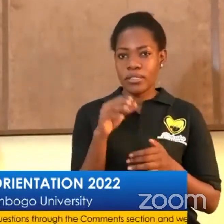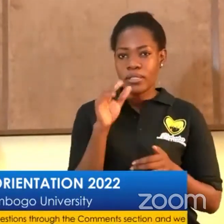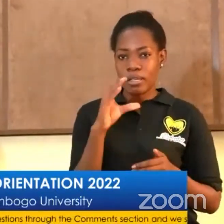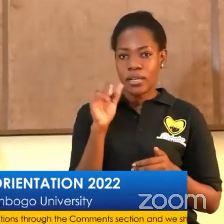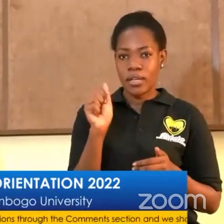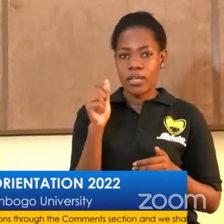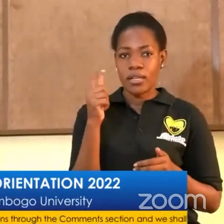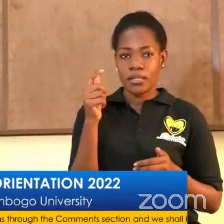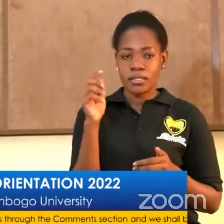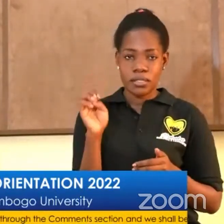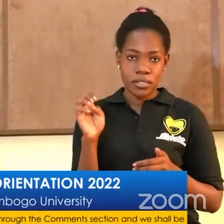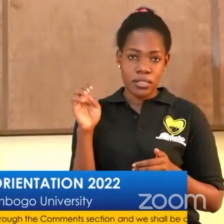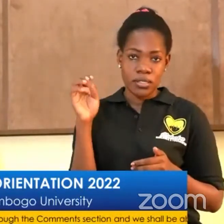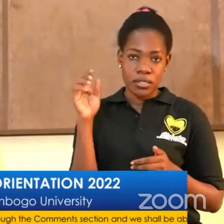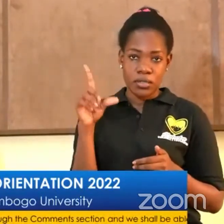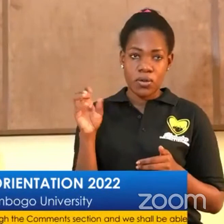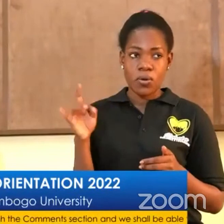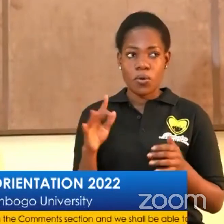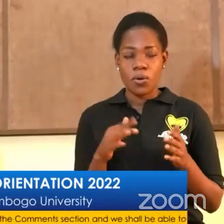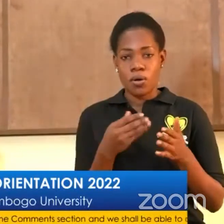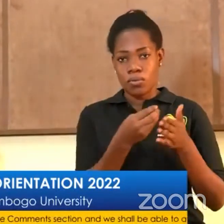access the catalog.